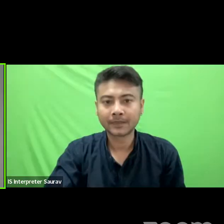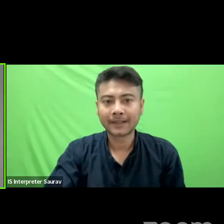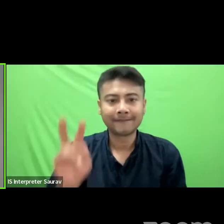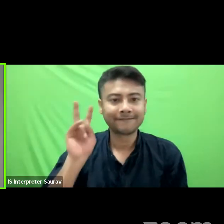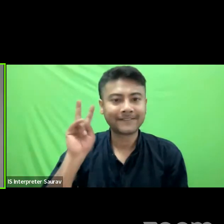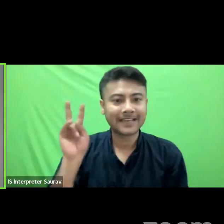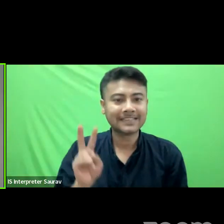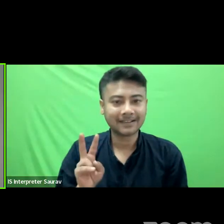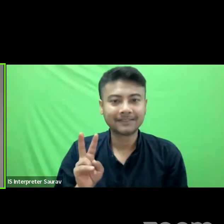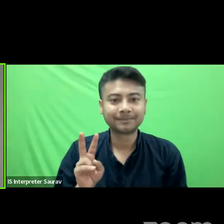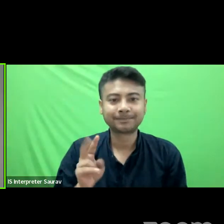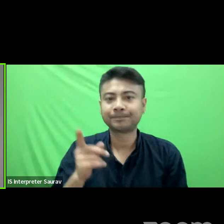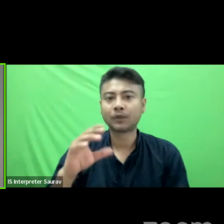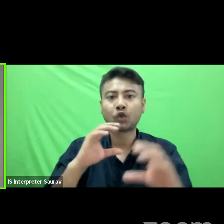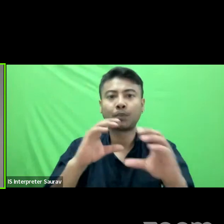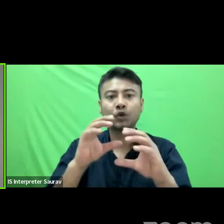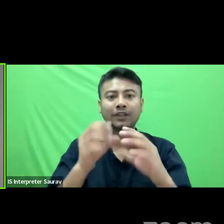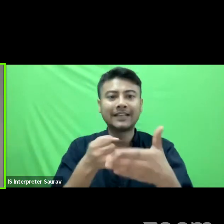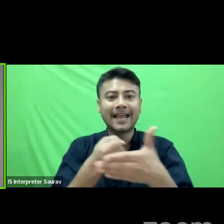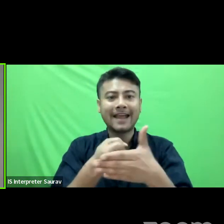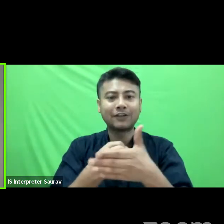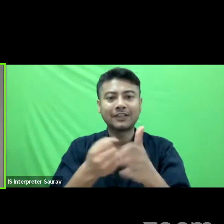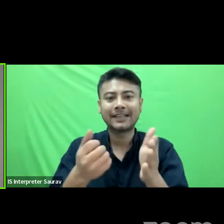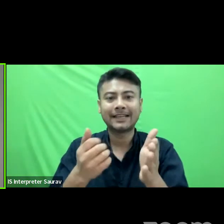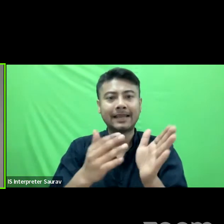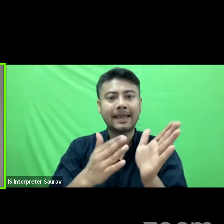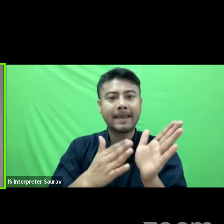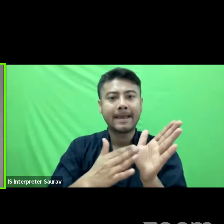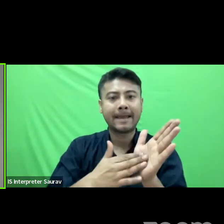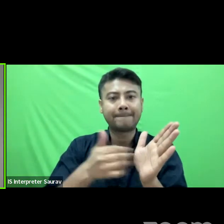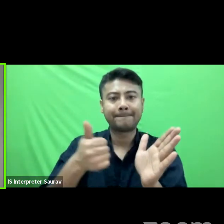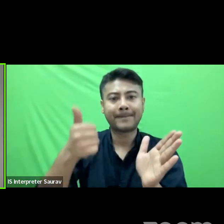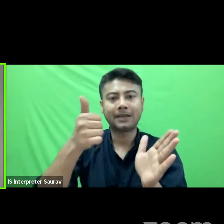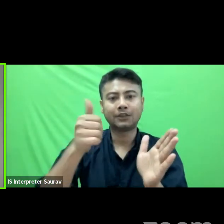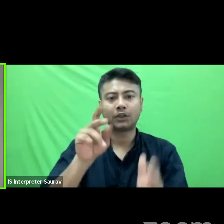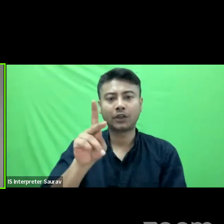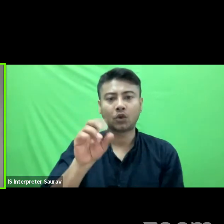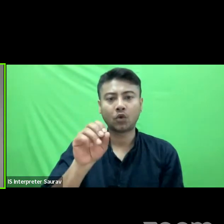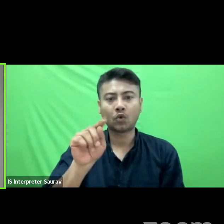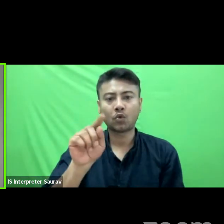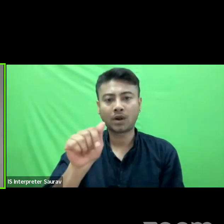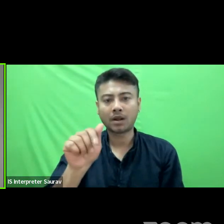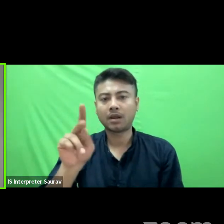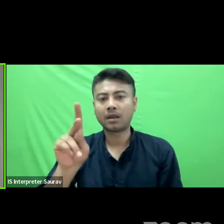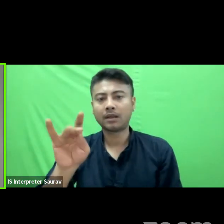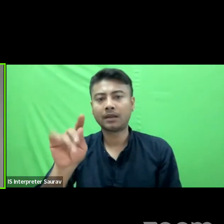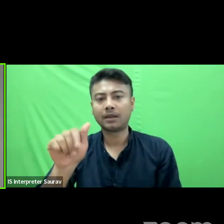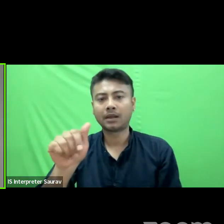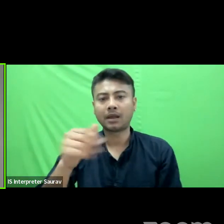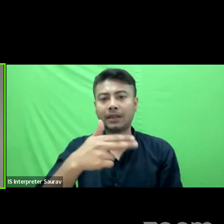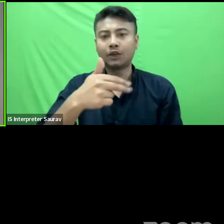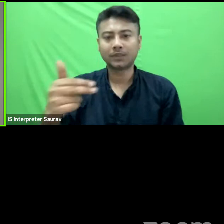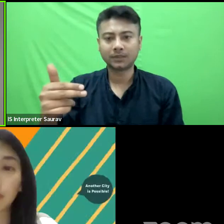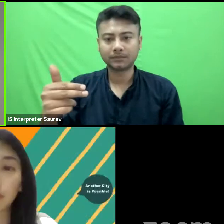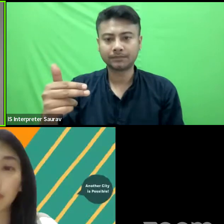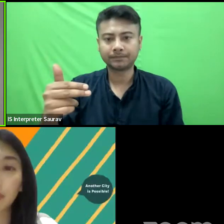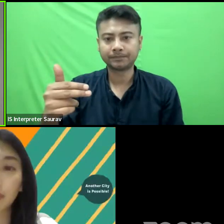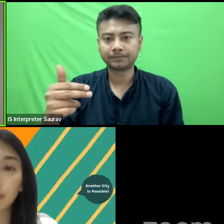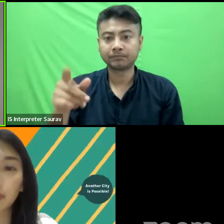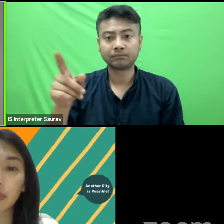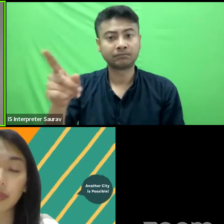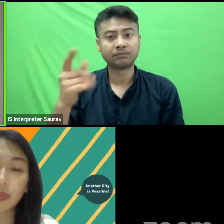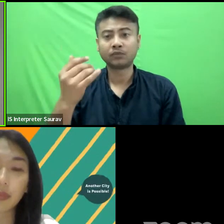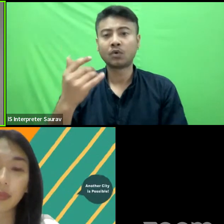and Advocacy Manager at Kota Kita in Indonesia. Vanesha is deeply passionate about the power of stories